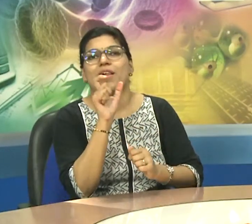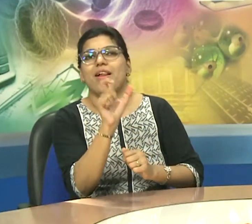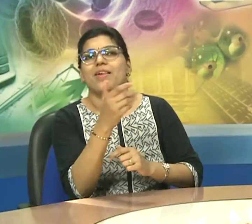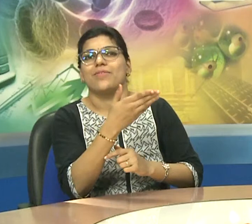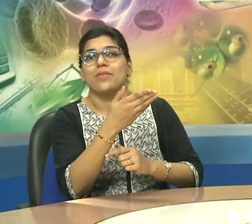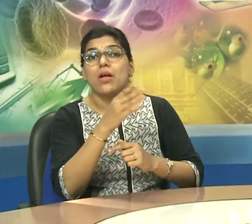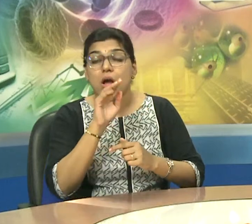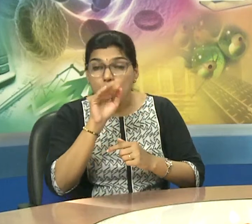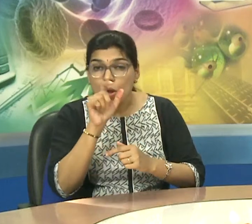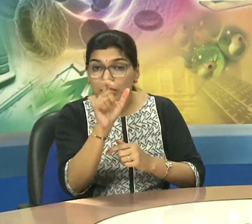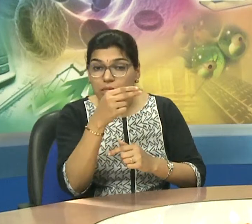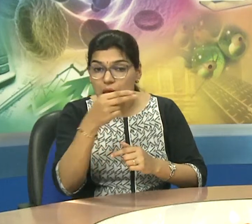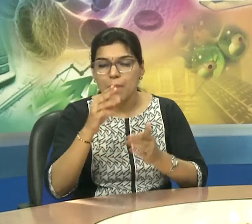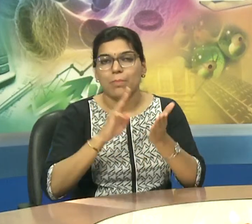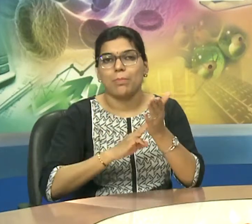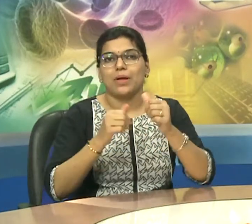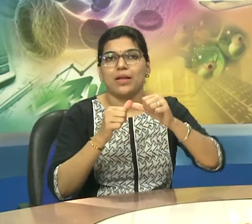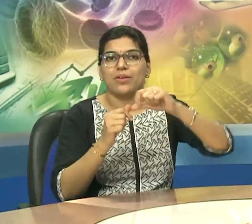known for the affectionate behavior